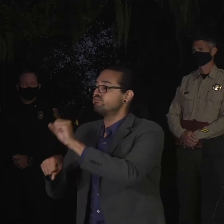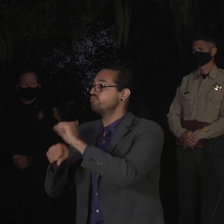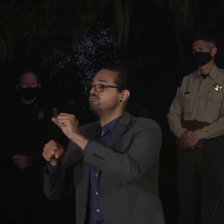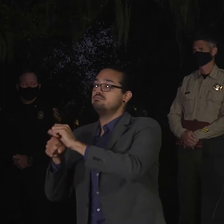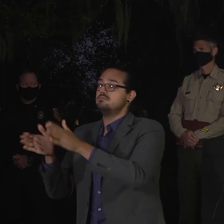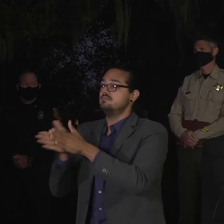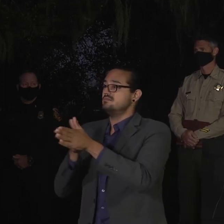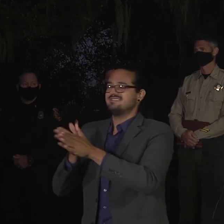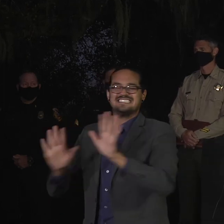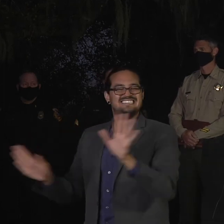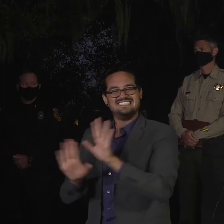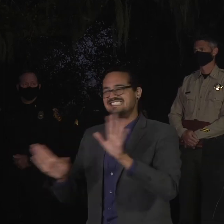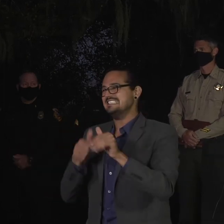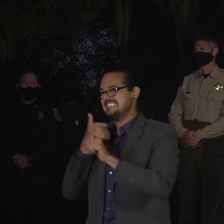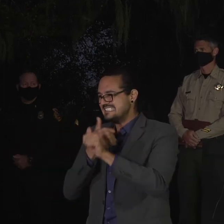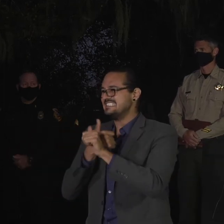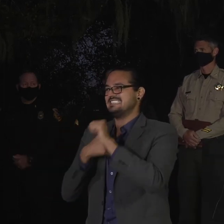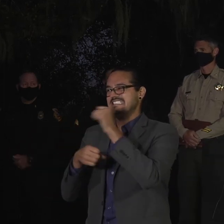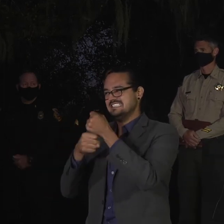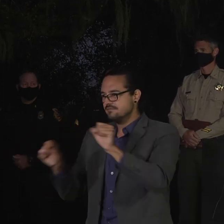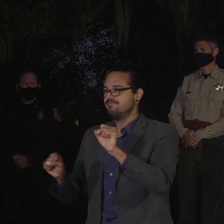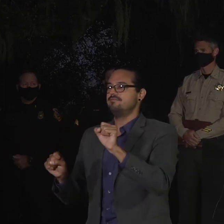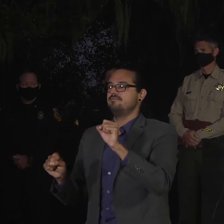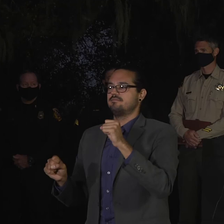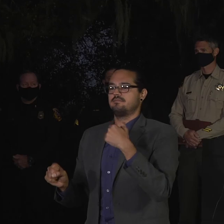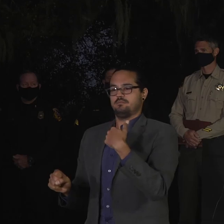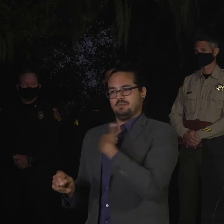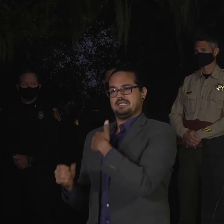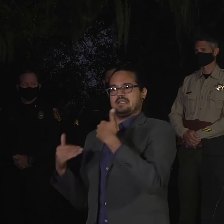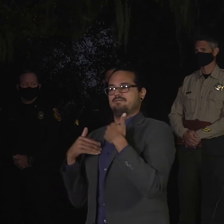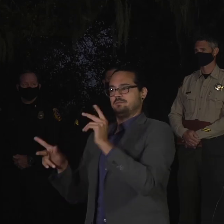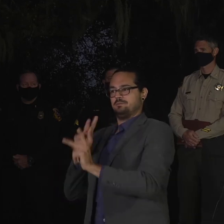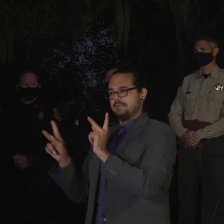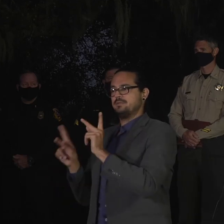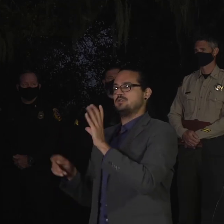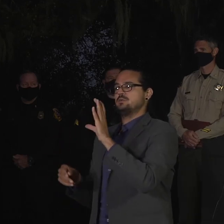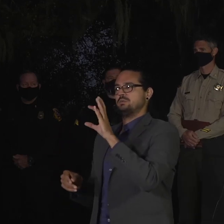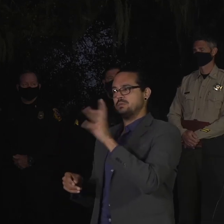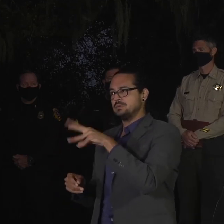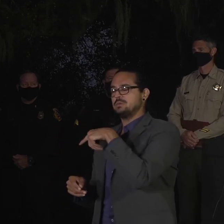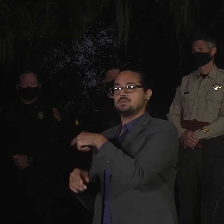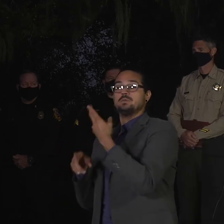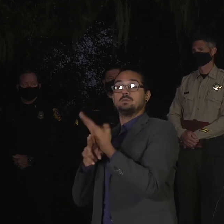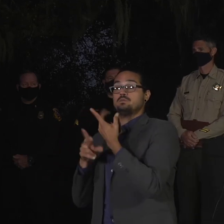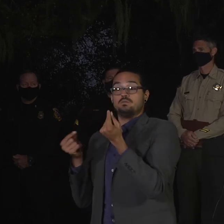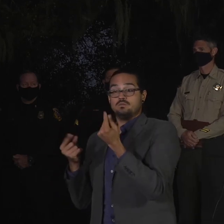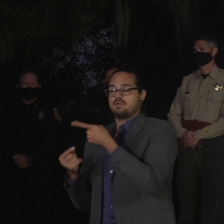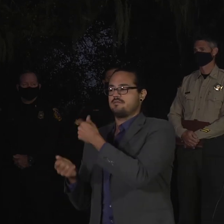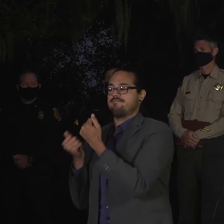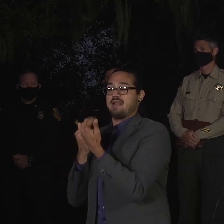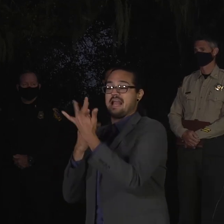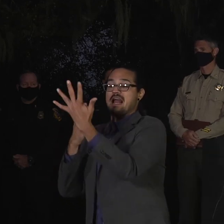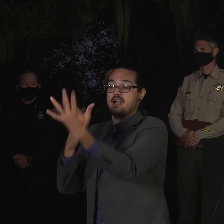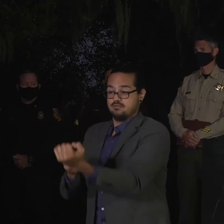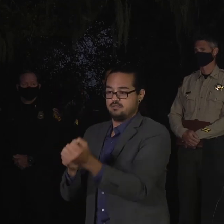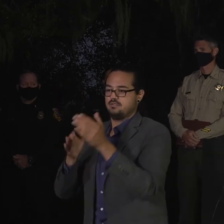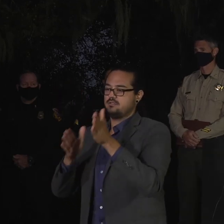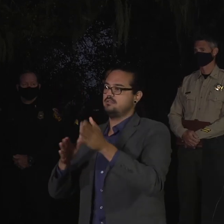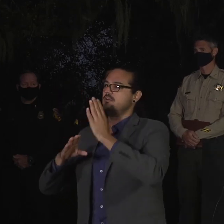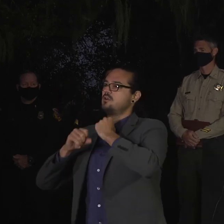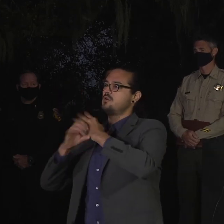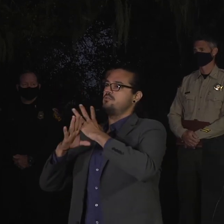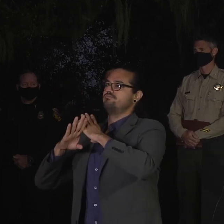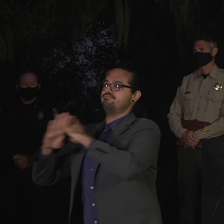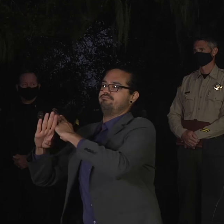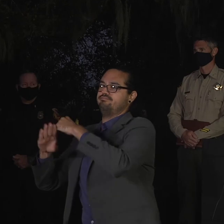crews using backburn operations. We have aircraft dumping thousands of gallons of water and retardant on areas. So it's, you know,